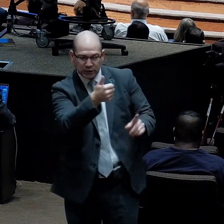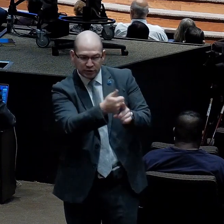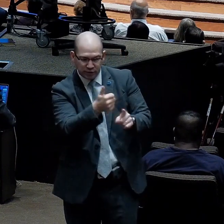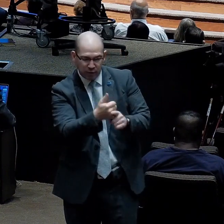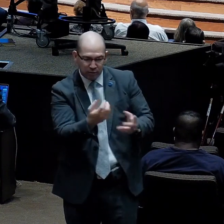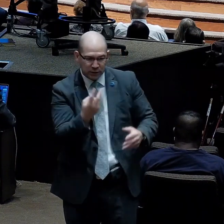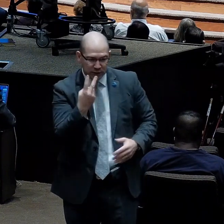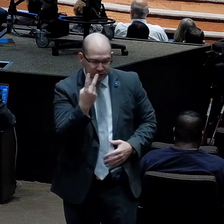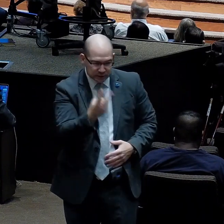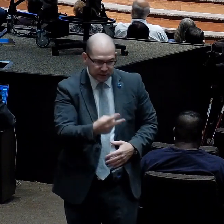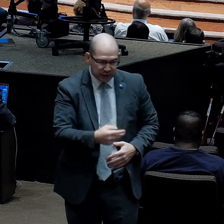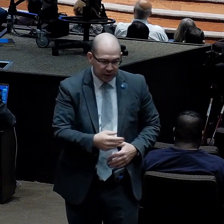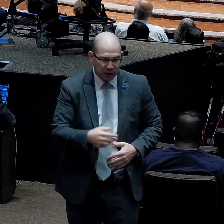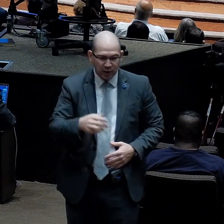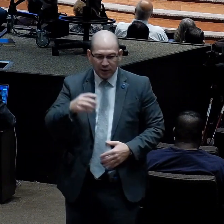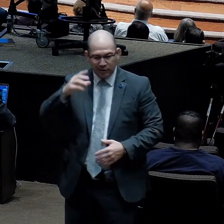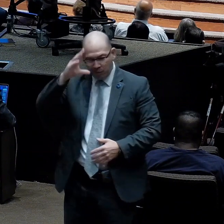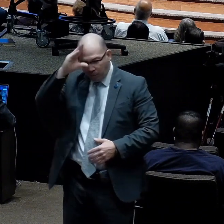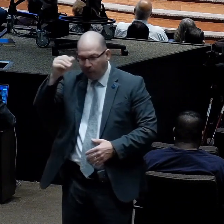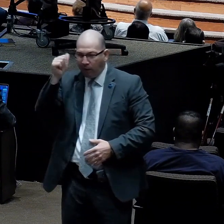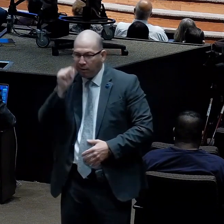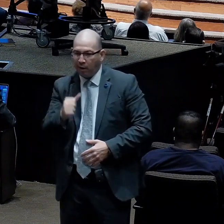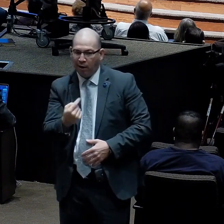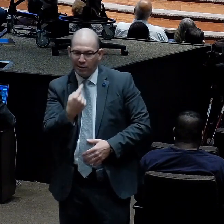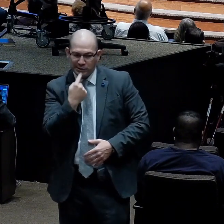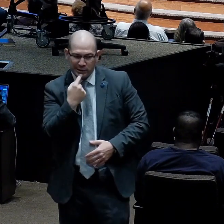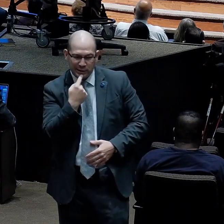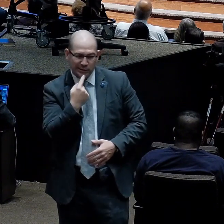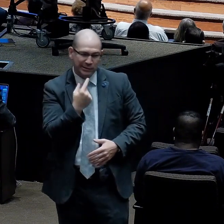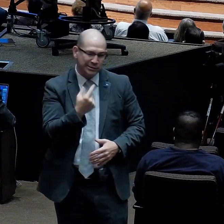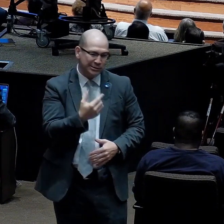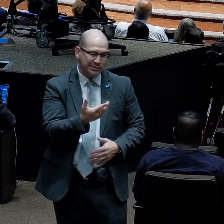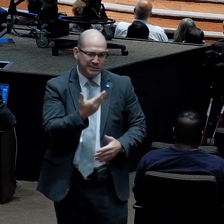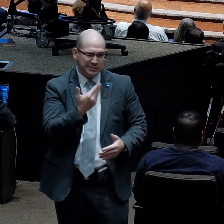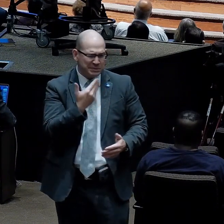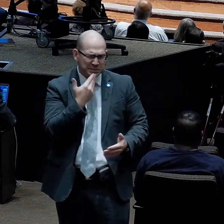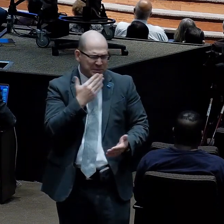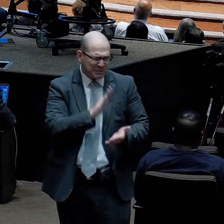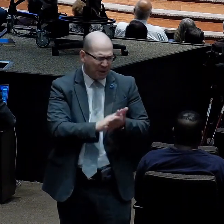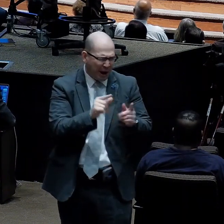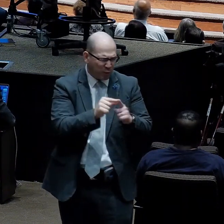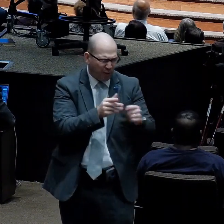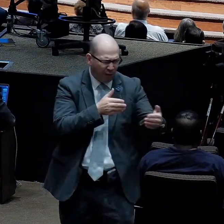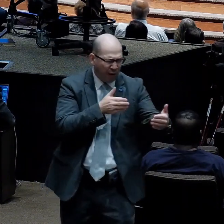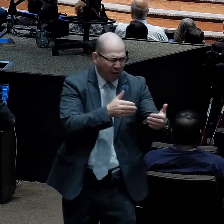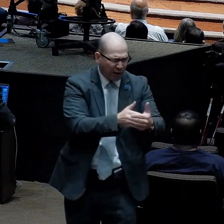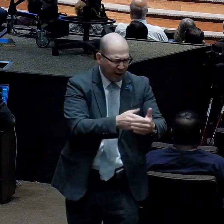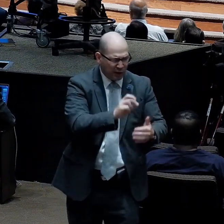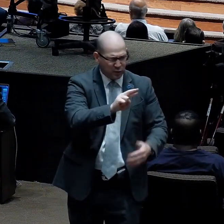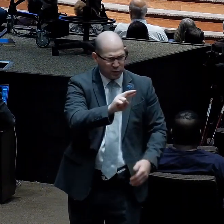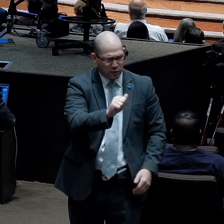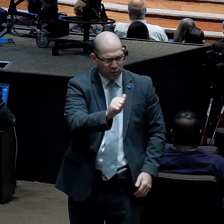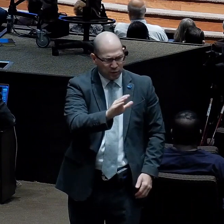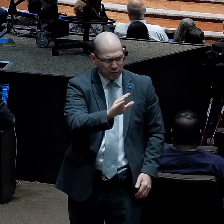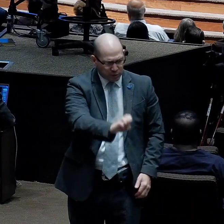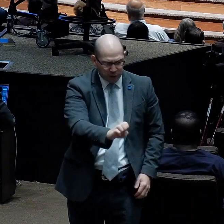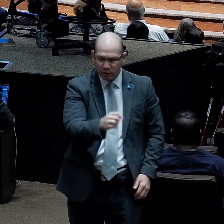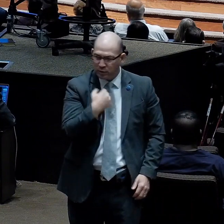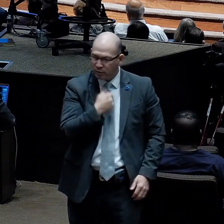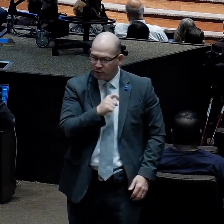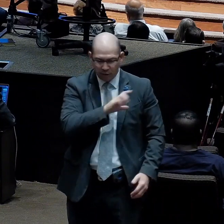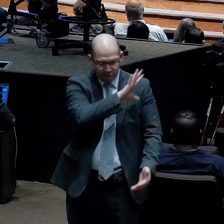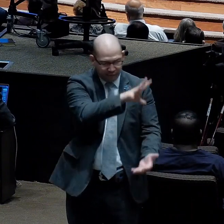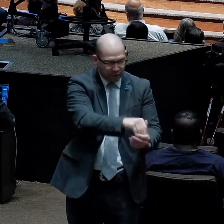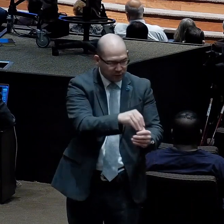a word that's demeaning to another child, there's nothing wrong with getting right in the middle of that, and with love and mercy saying, boys,